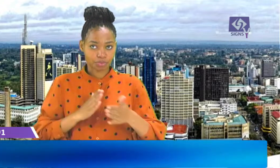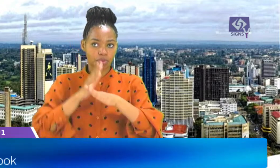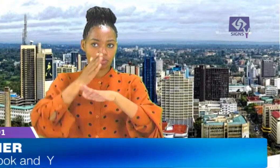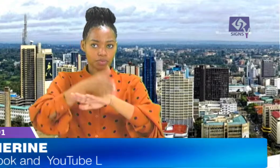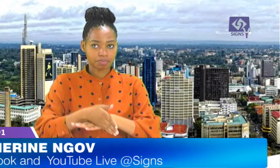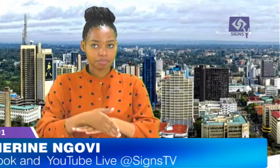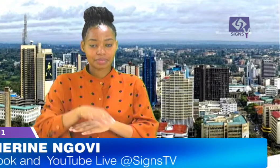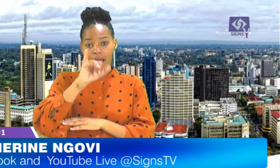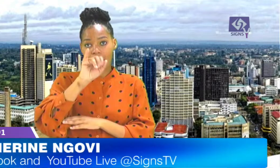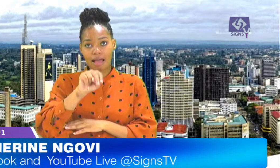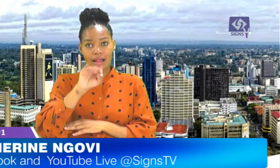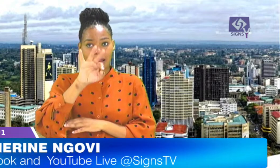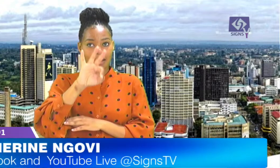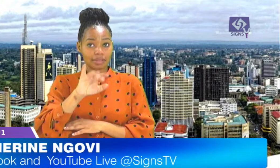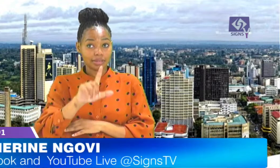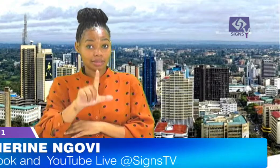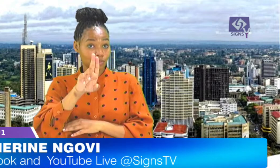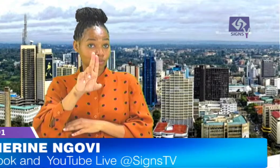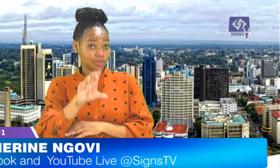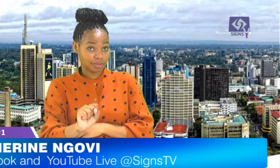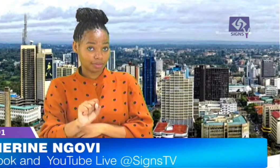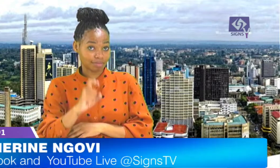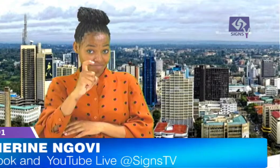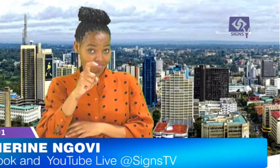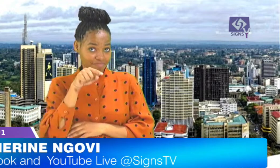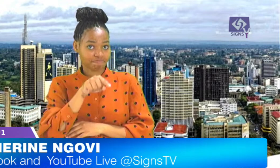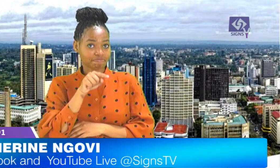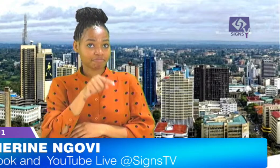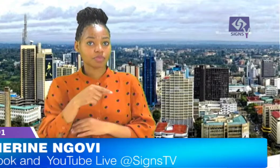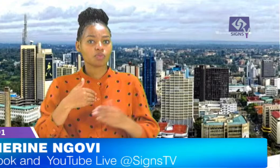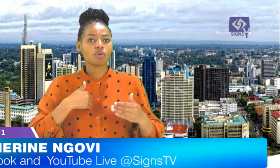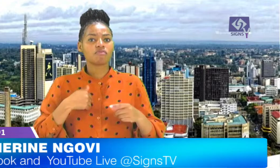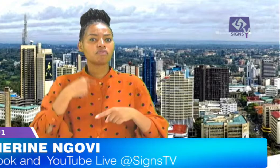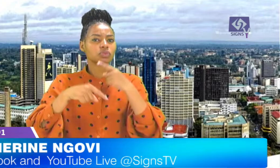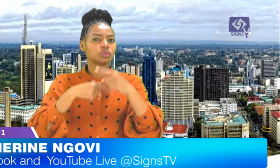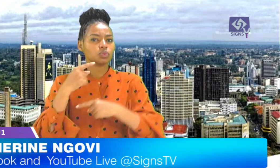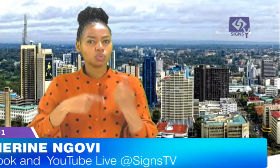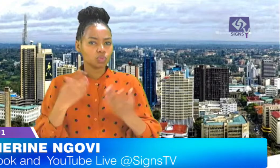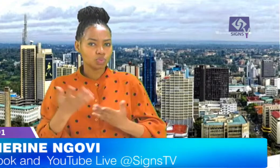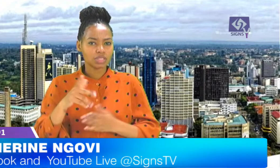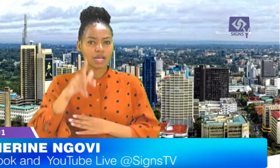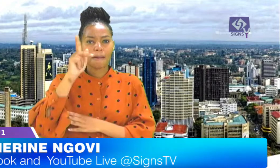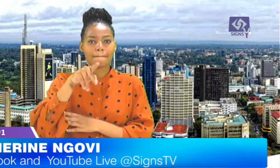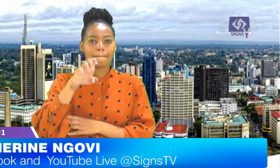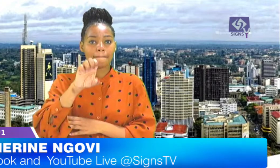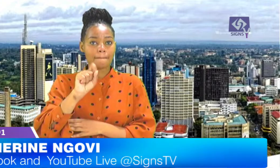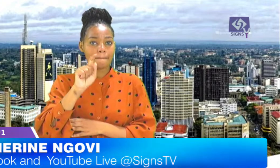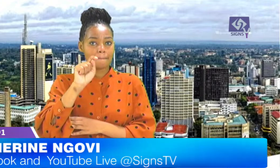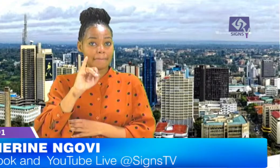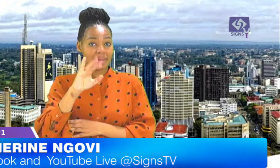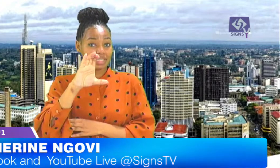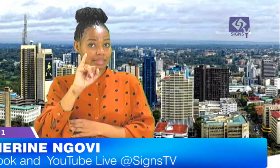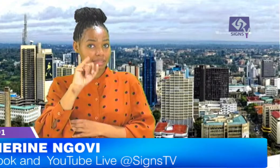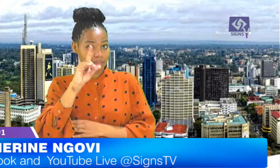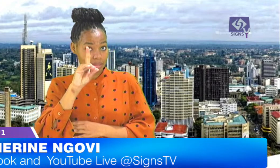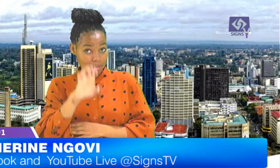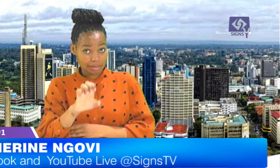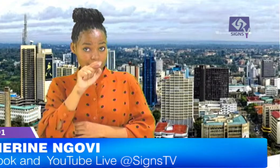Board, PCPB, has raised concerns over the influx of unregistered